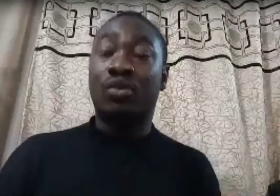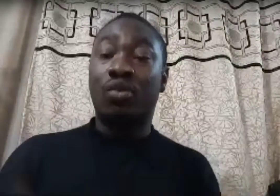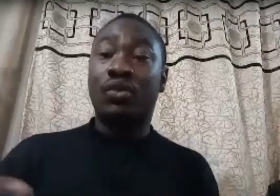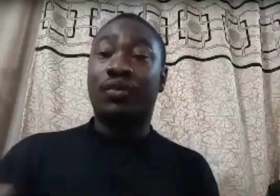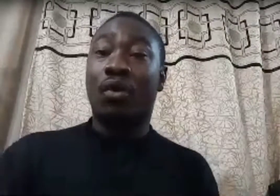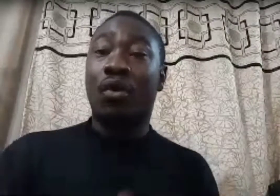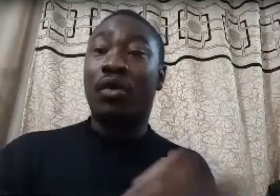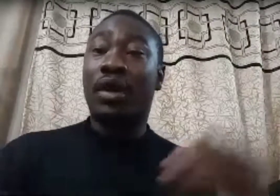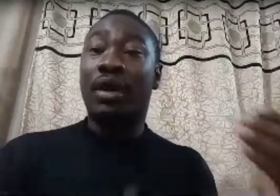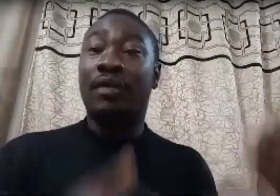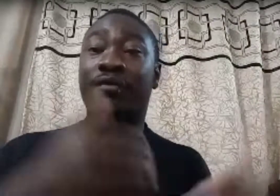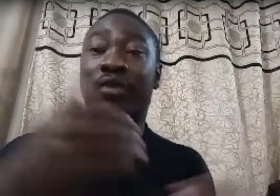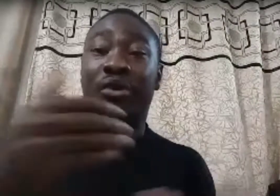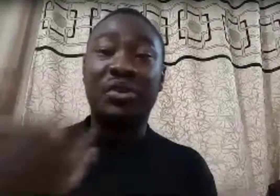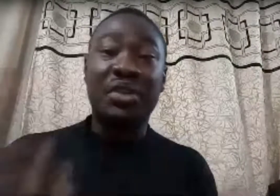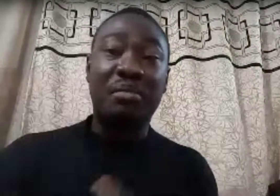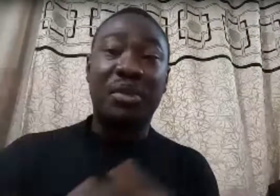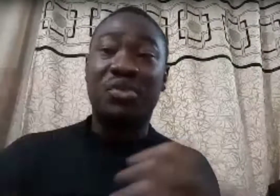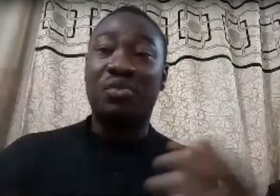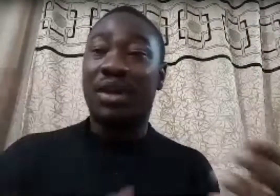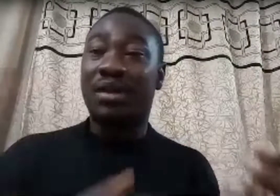between 1,000 to